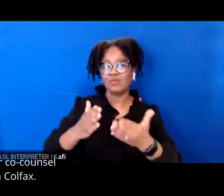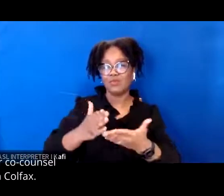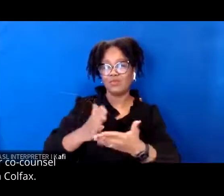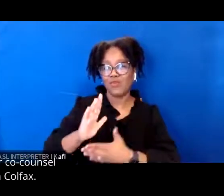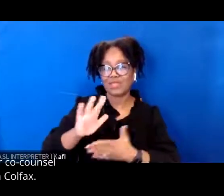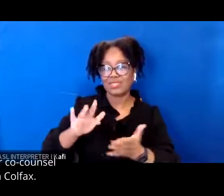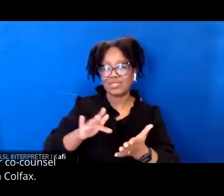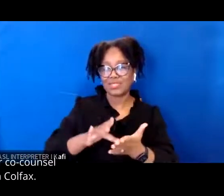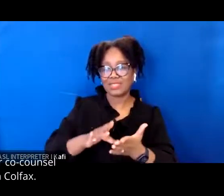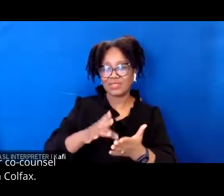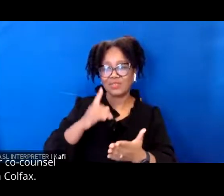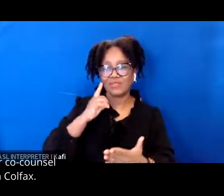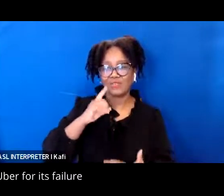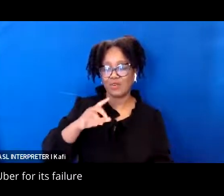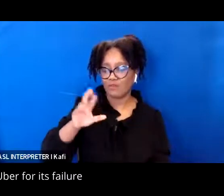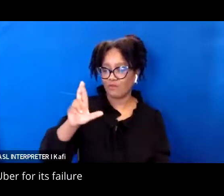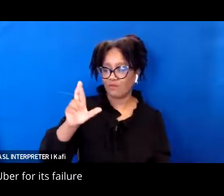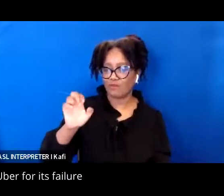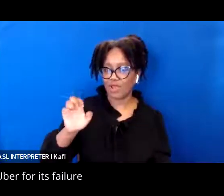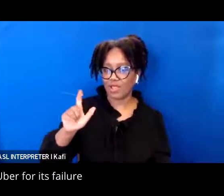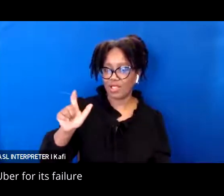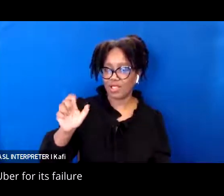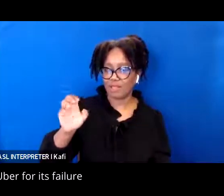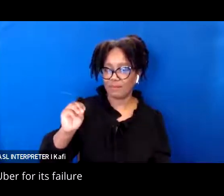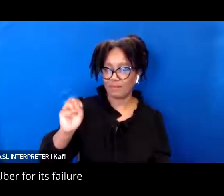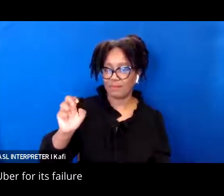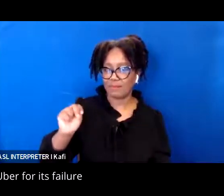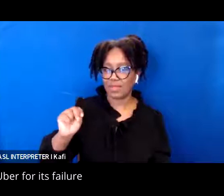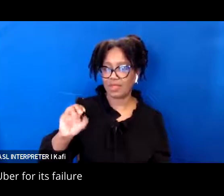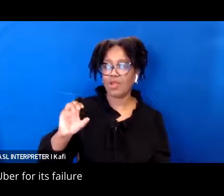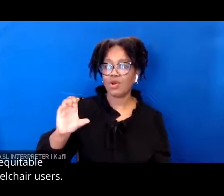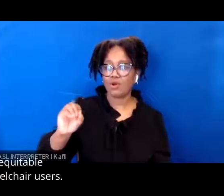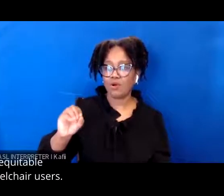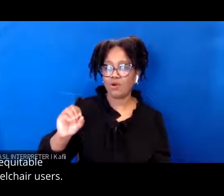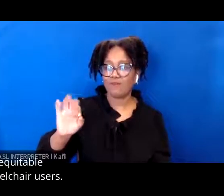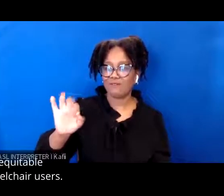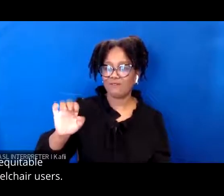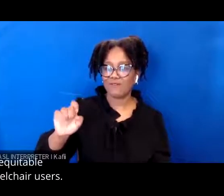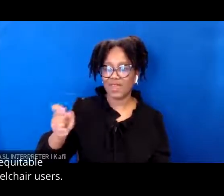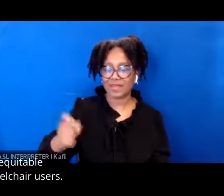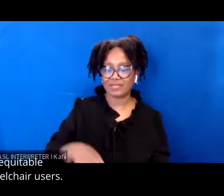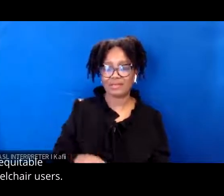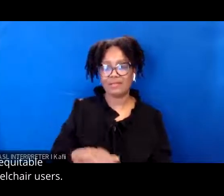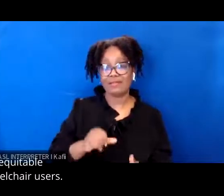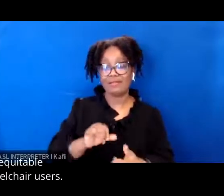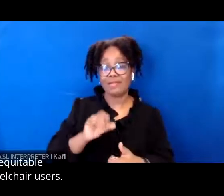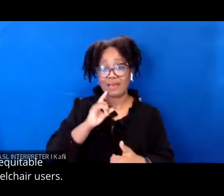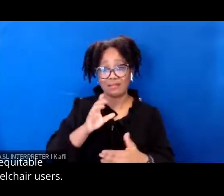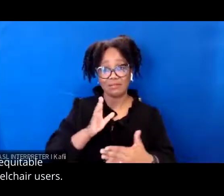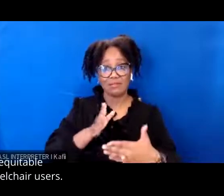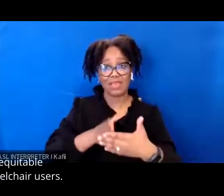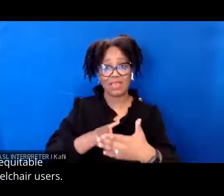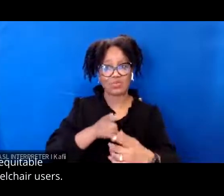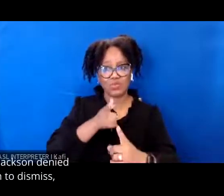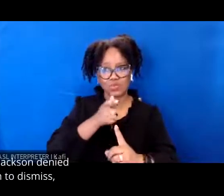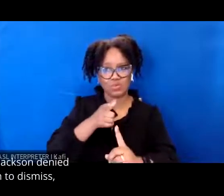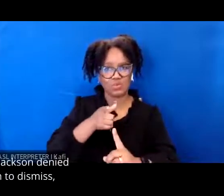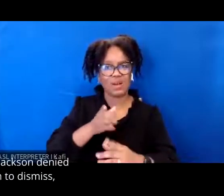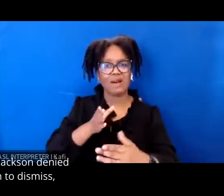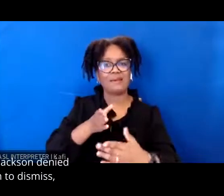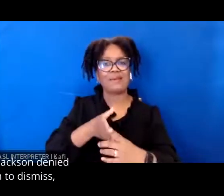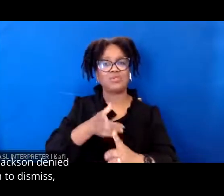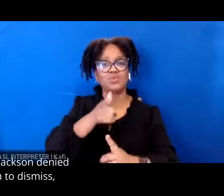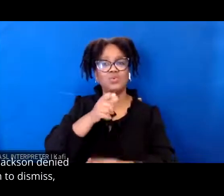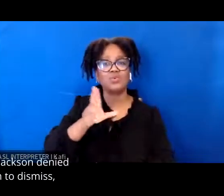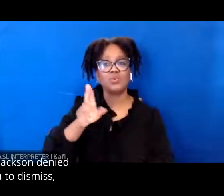relman colfax it is a case against uber for its failure to provide equitable services to wheelchair users last